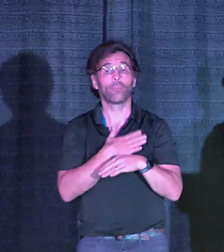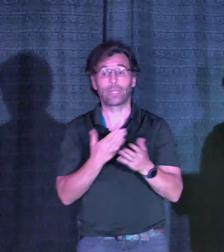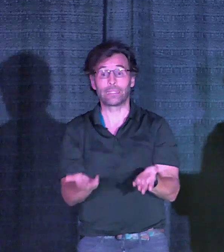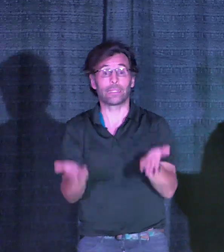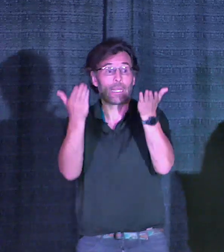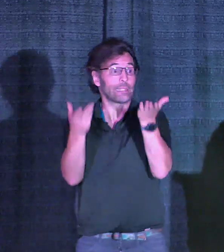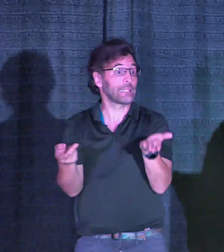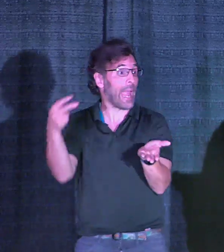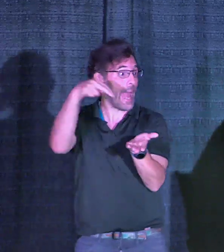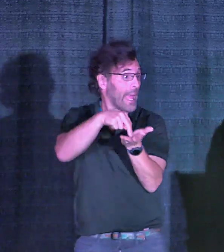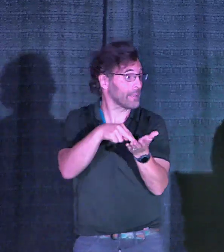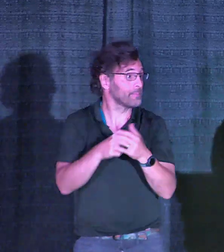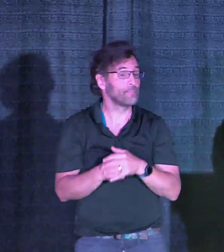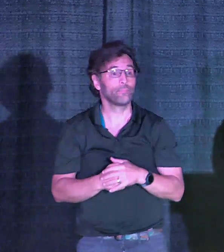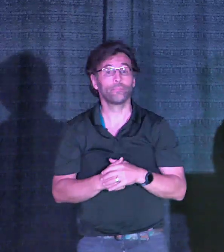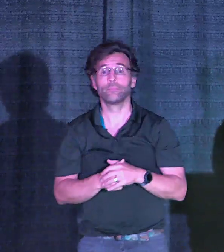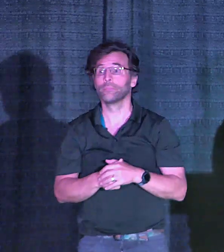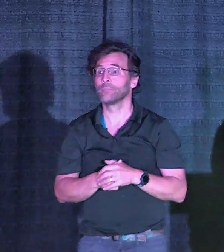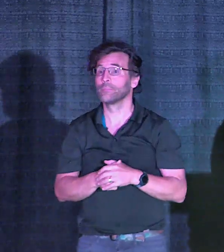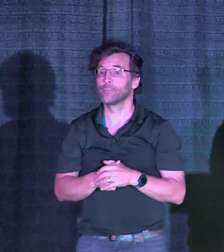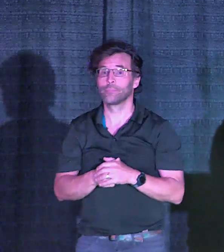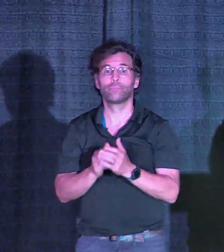stand.